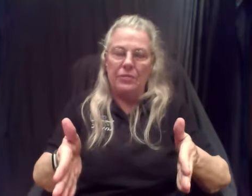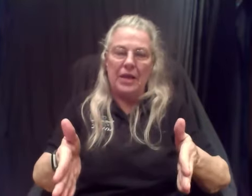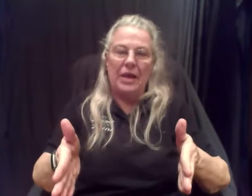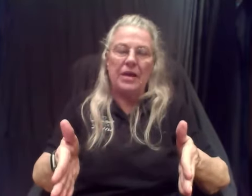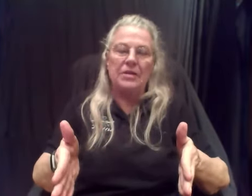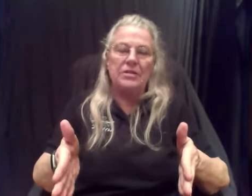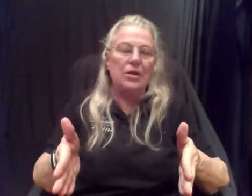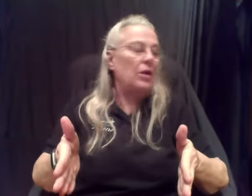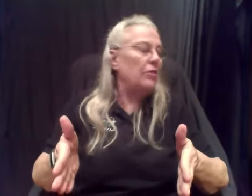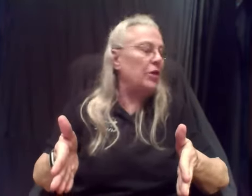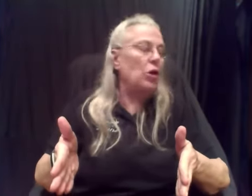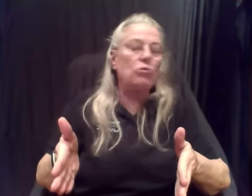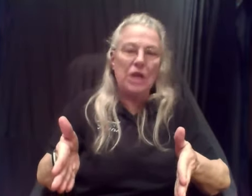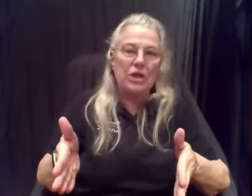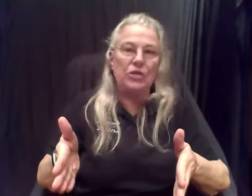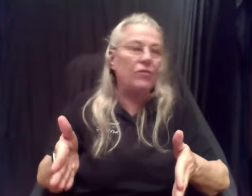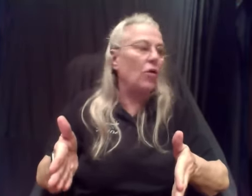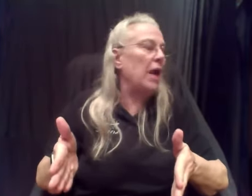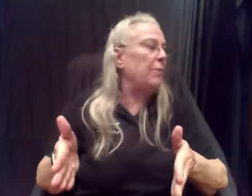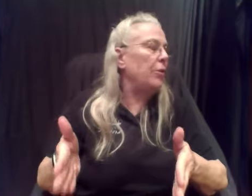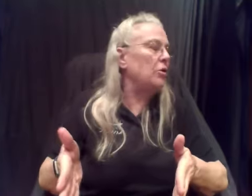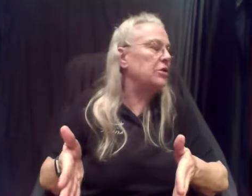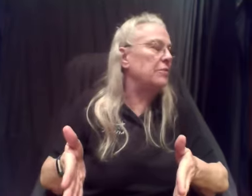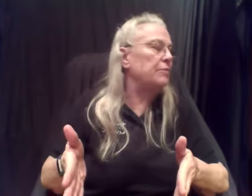That is the notation for a person.